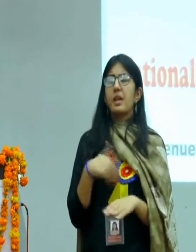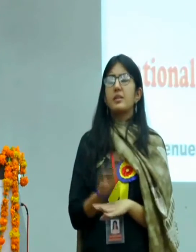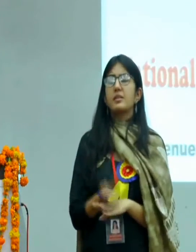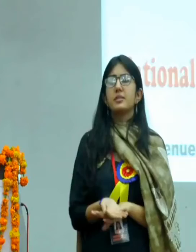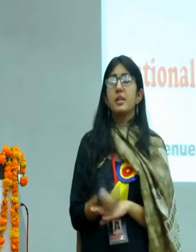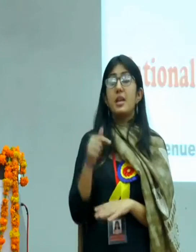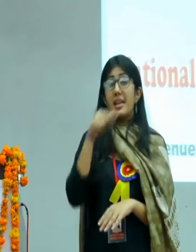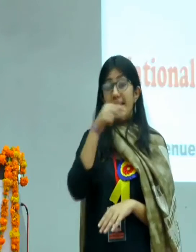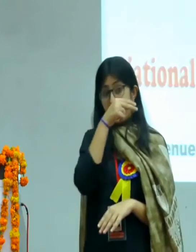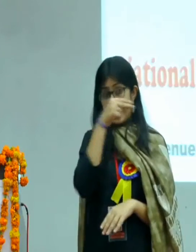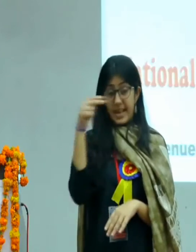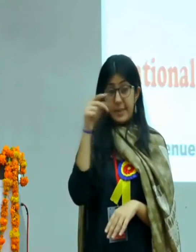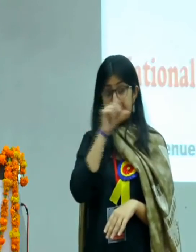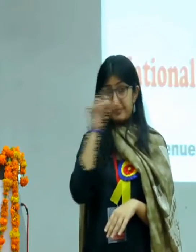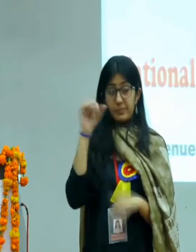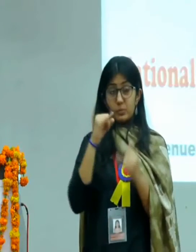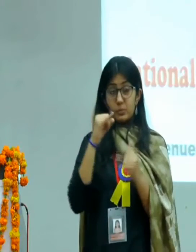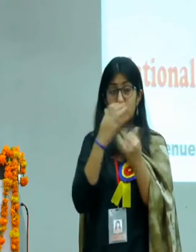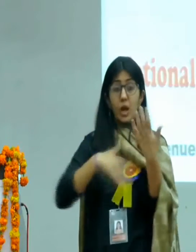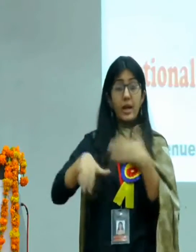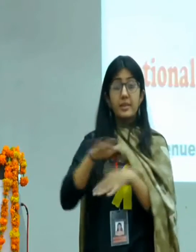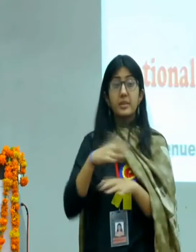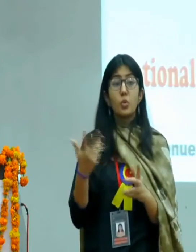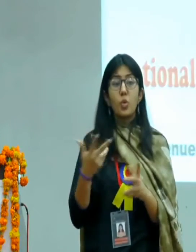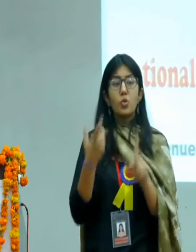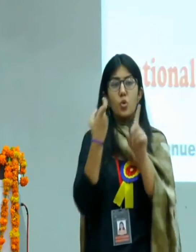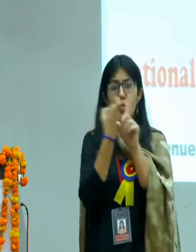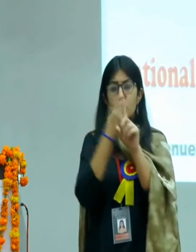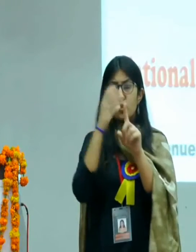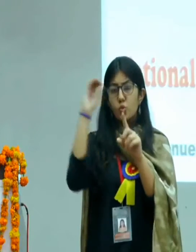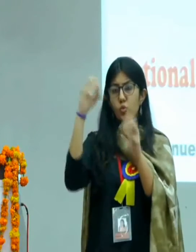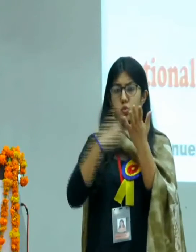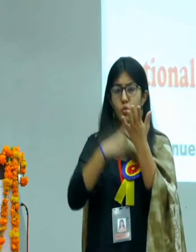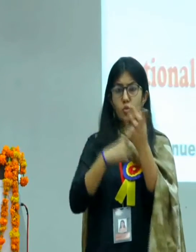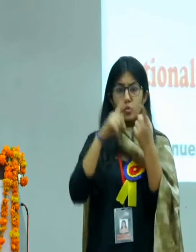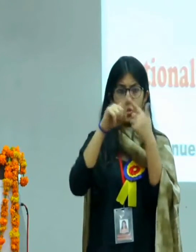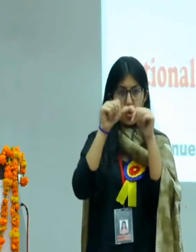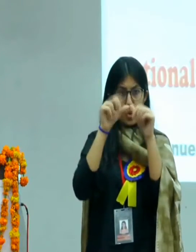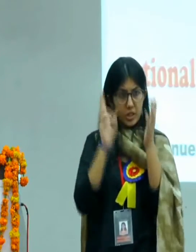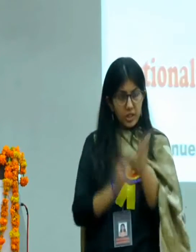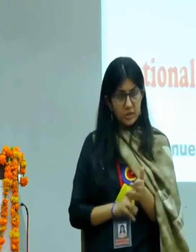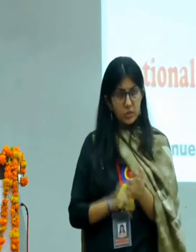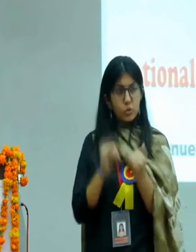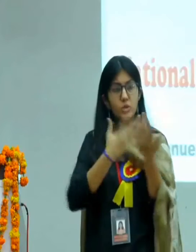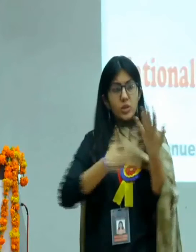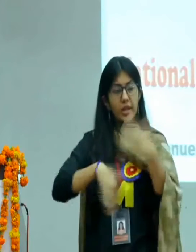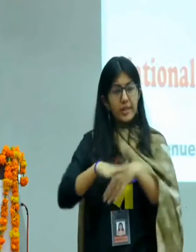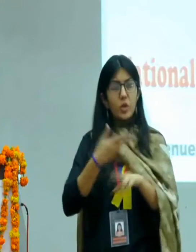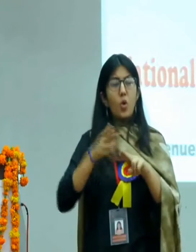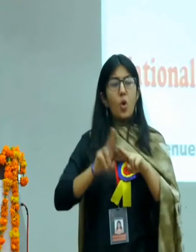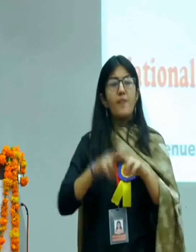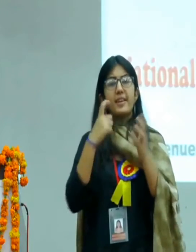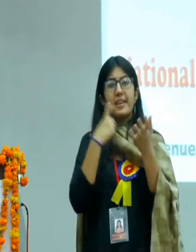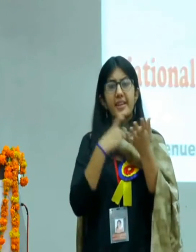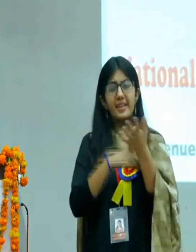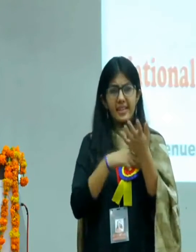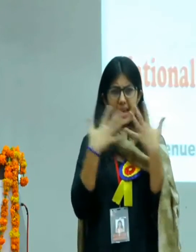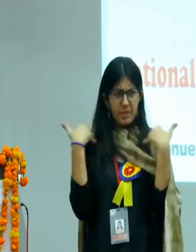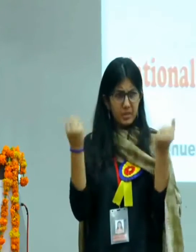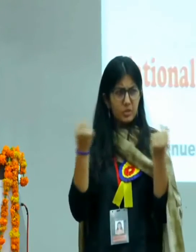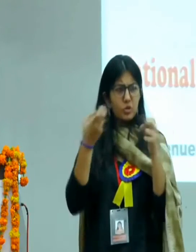the name of that society is Korean Society of Rehabilitation of Persons with Disability,